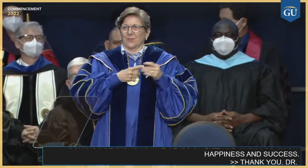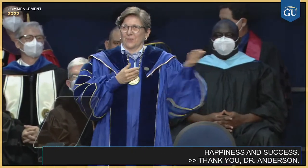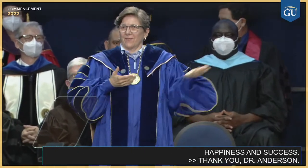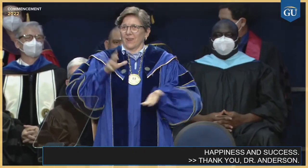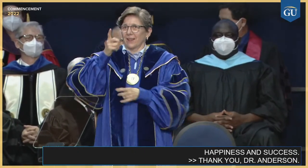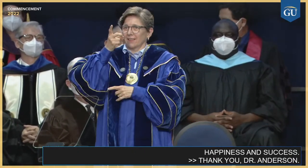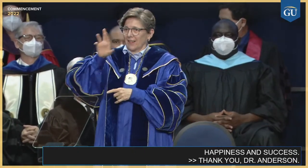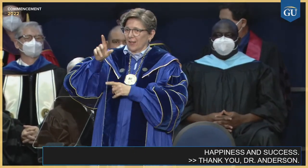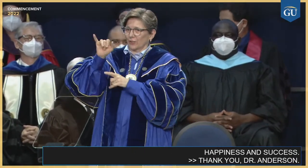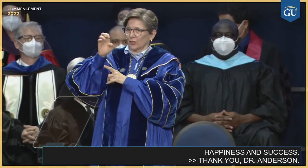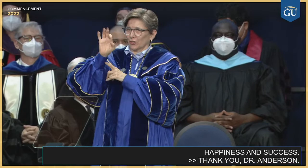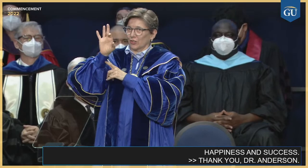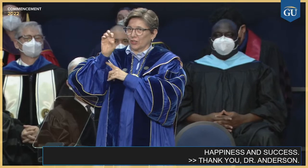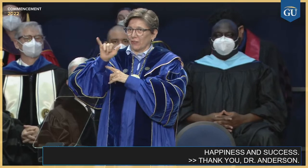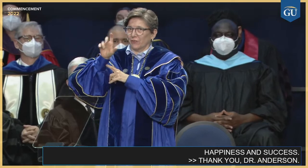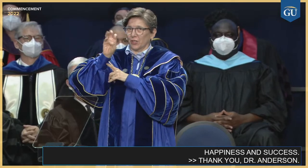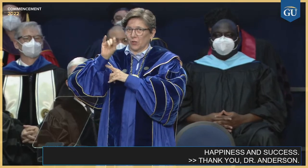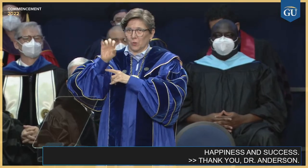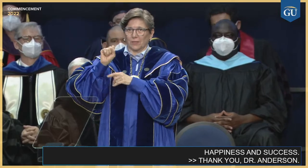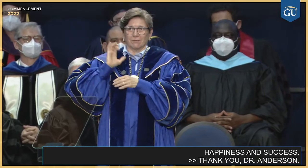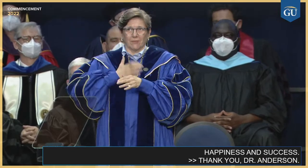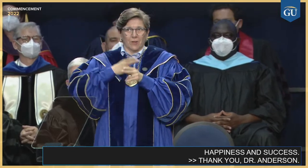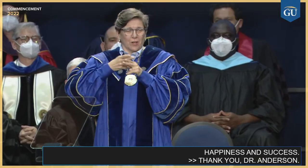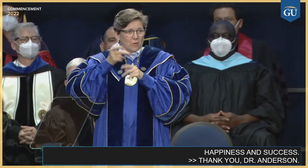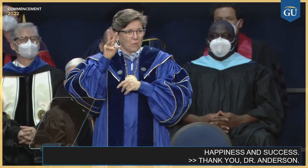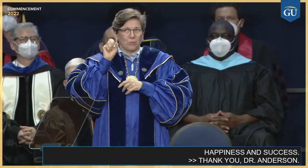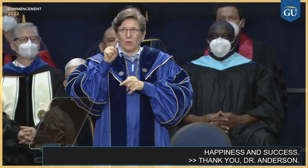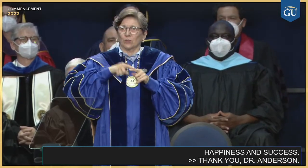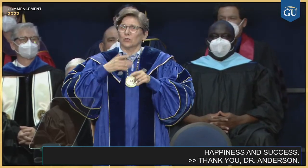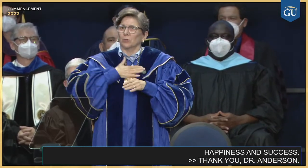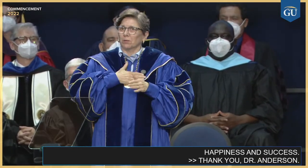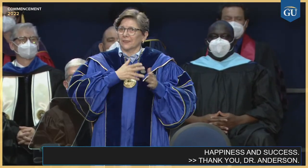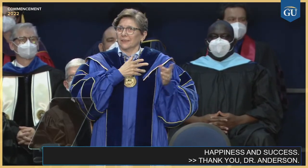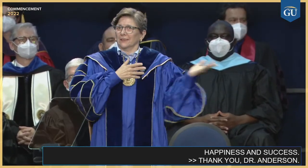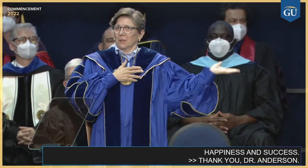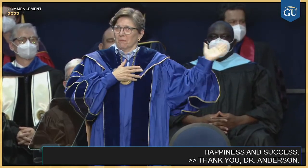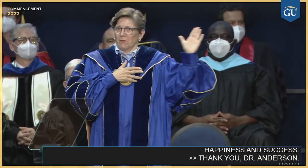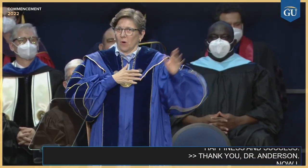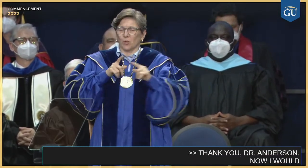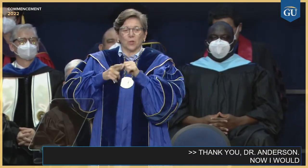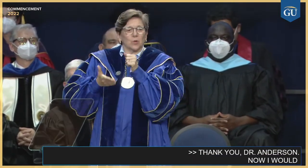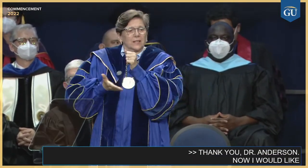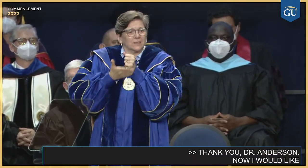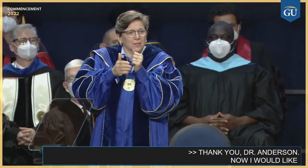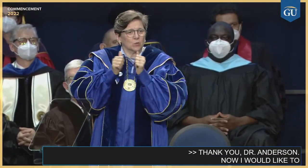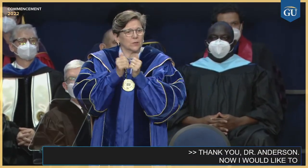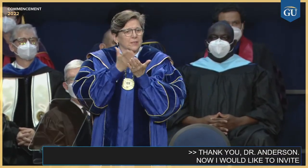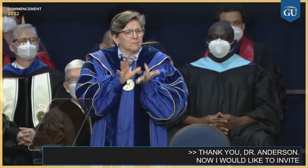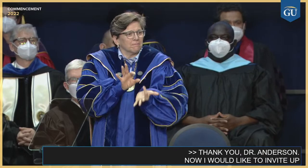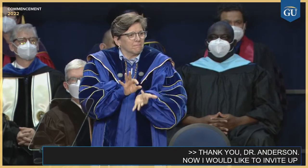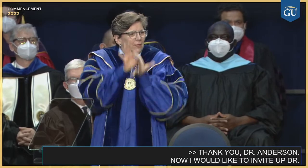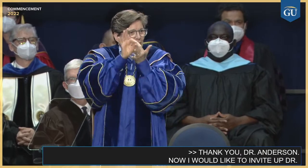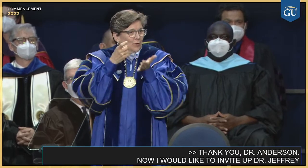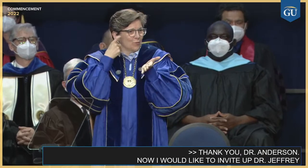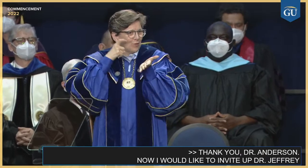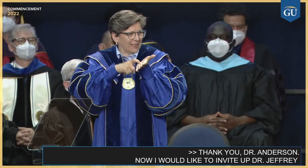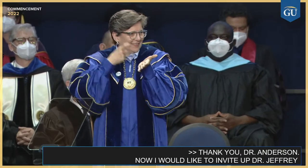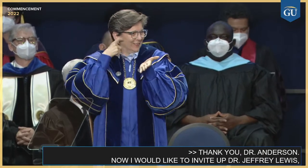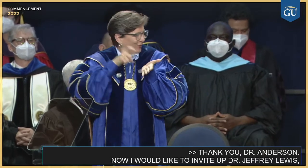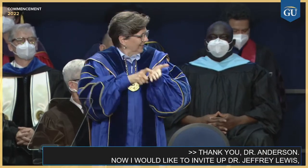Now I would like to invite up Dr. Jeffrey Lewis, our provost, to please come forward to assist with several special